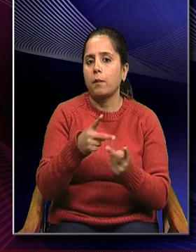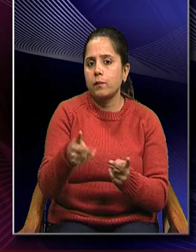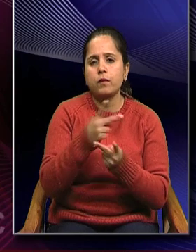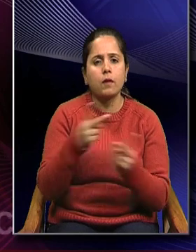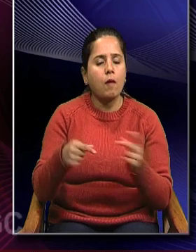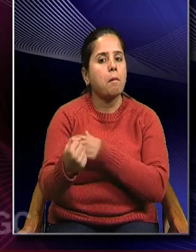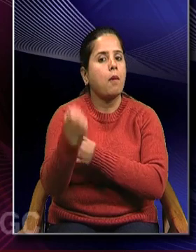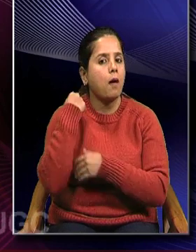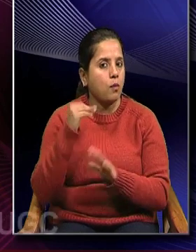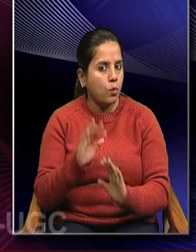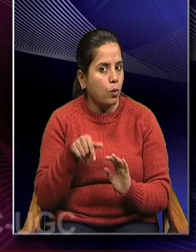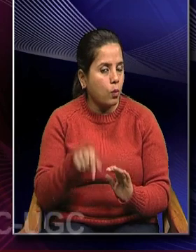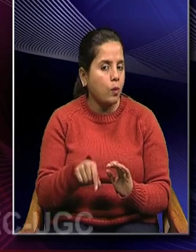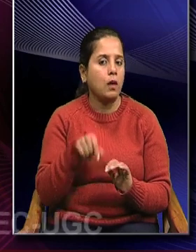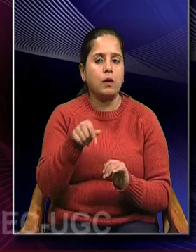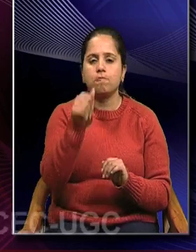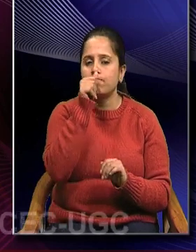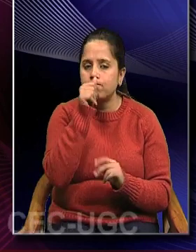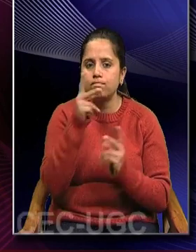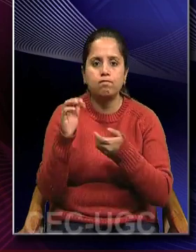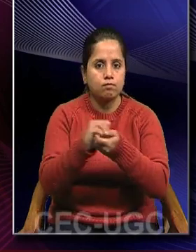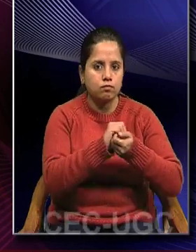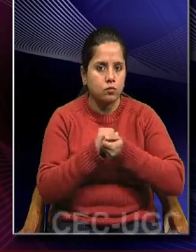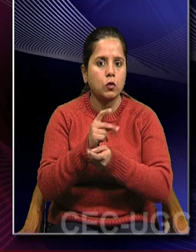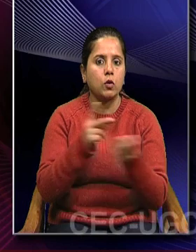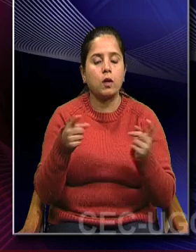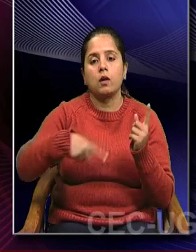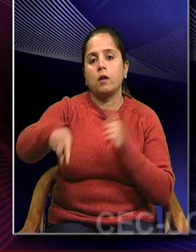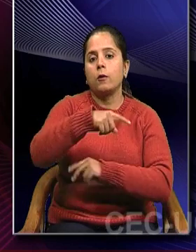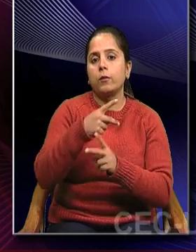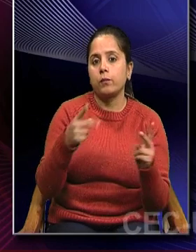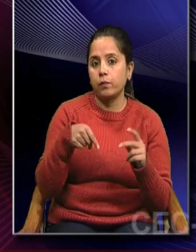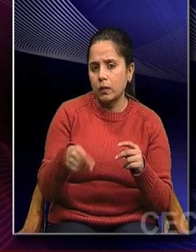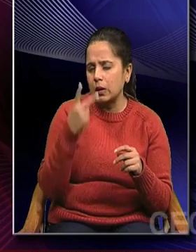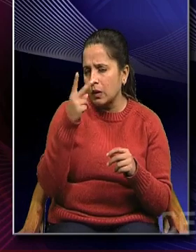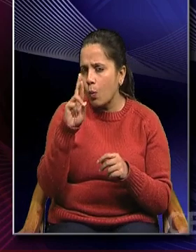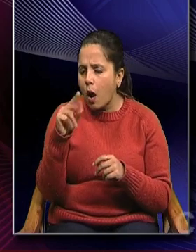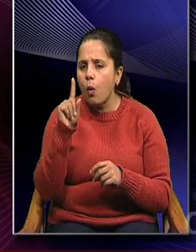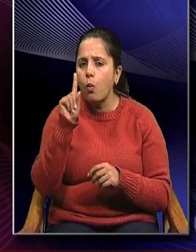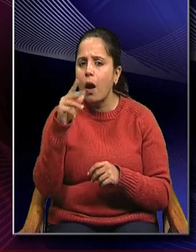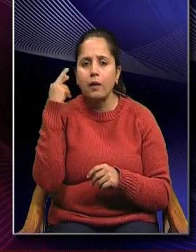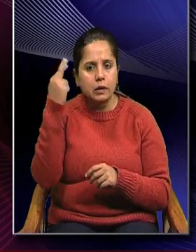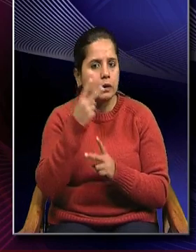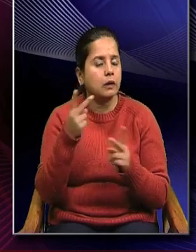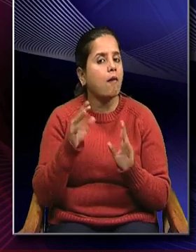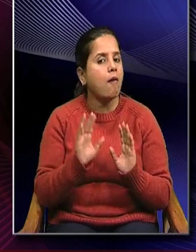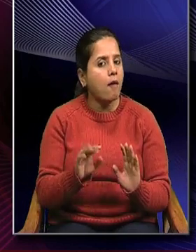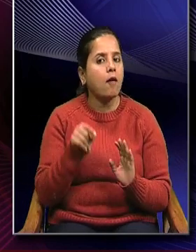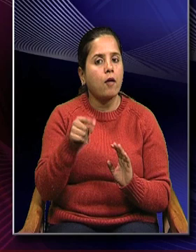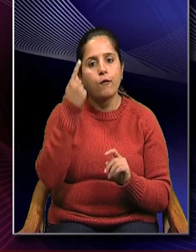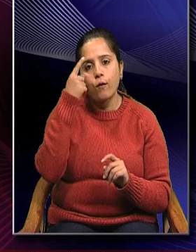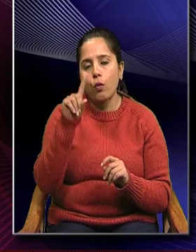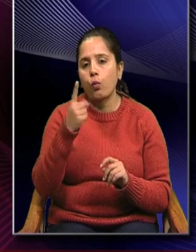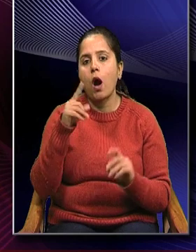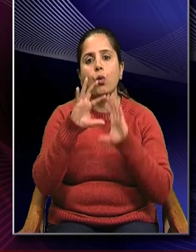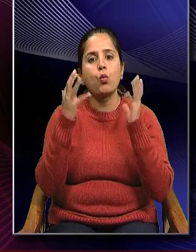various powers, and because of these secret alliances, which could also be seen in the framework of one of the reasons for the First